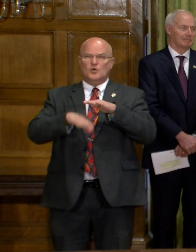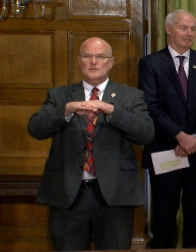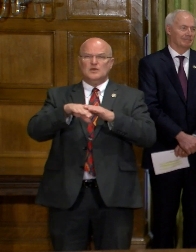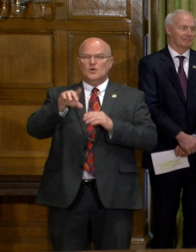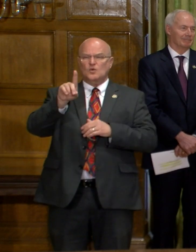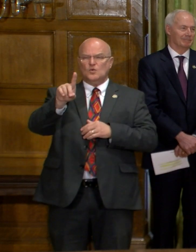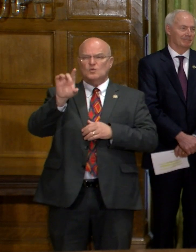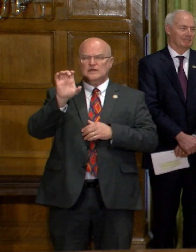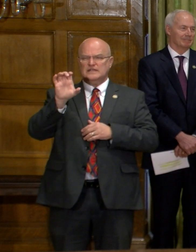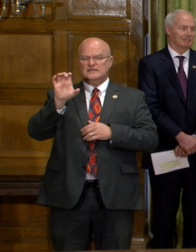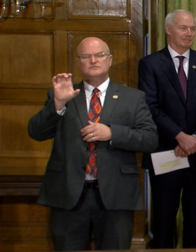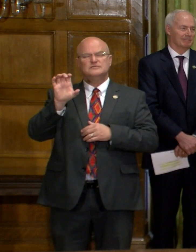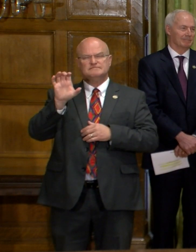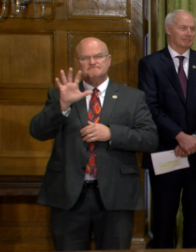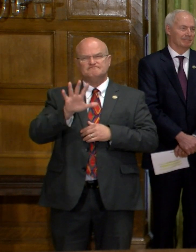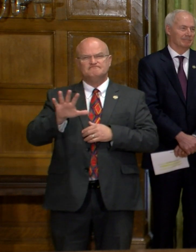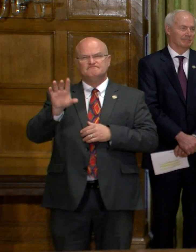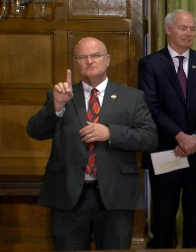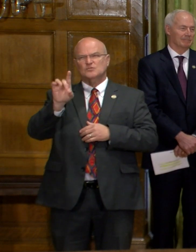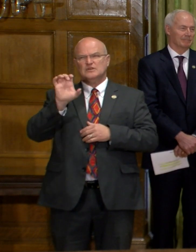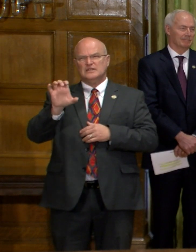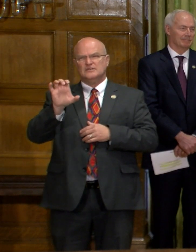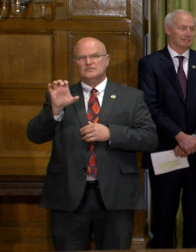least 100 and